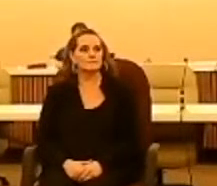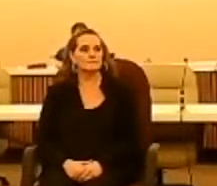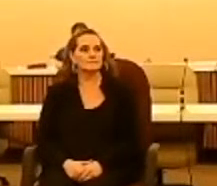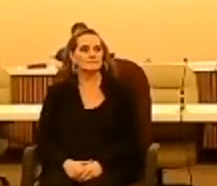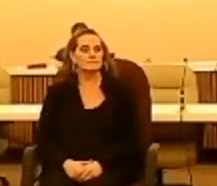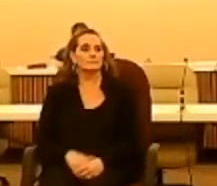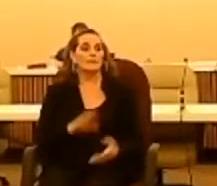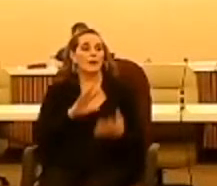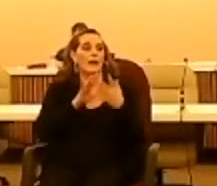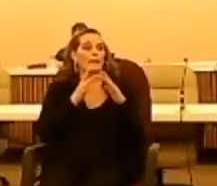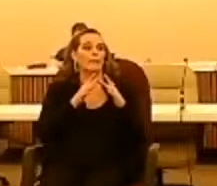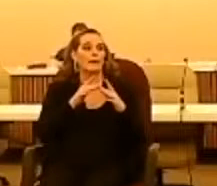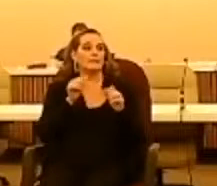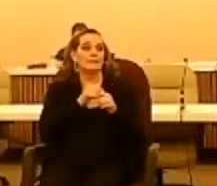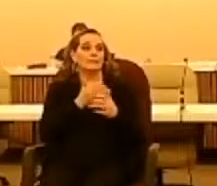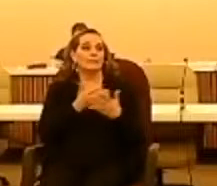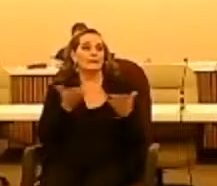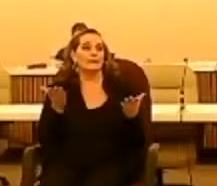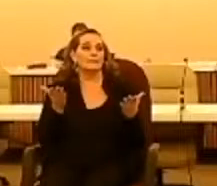Anything online?